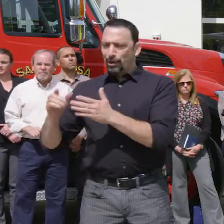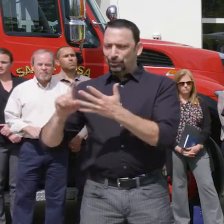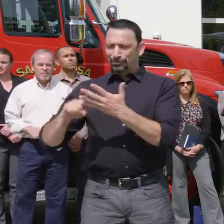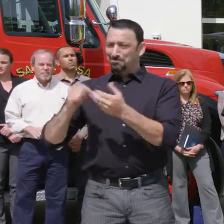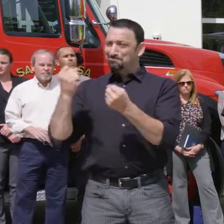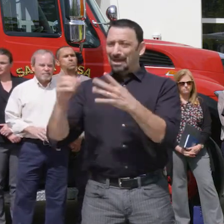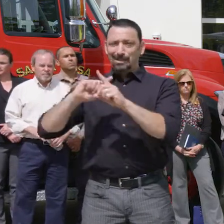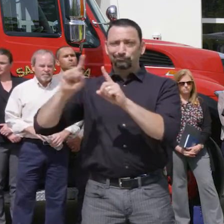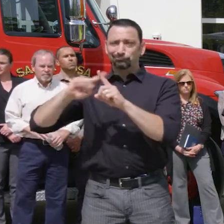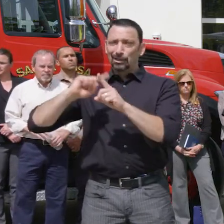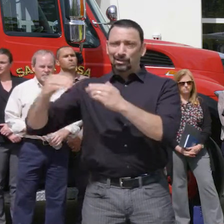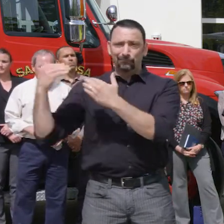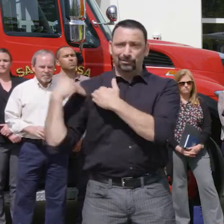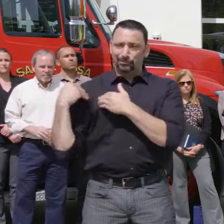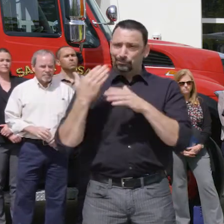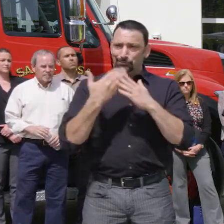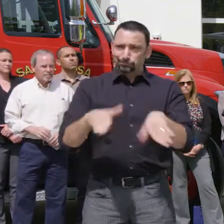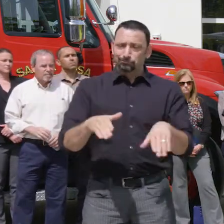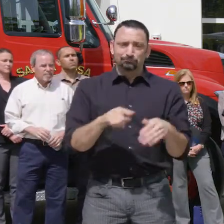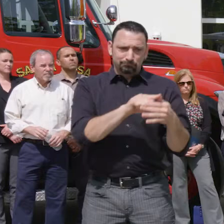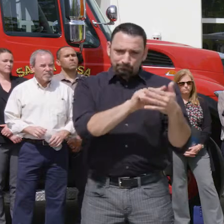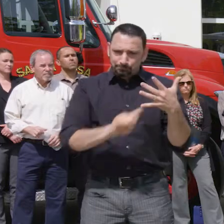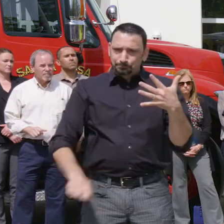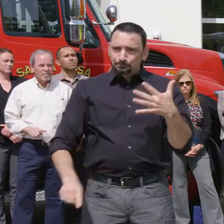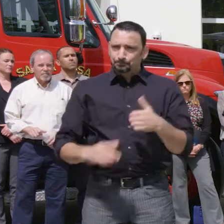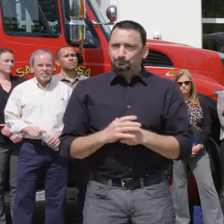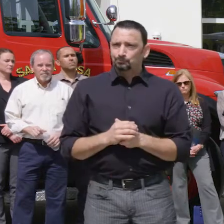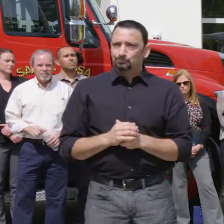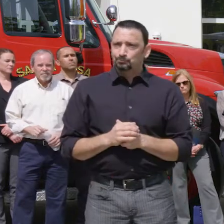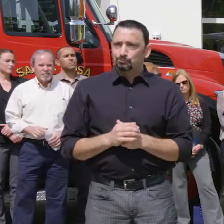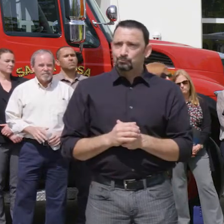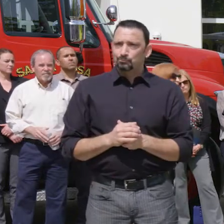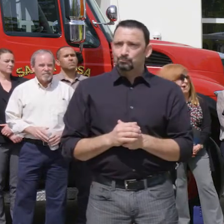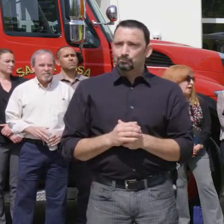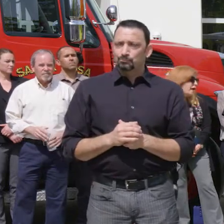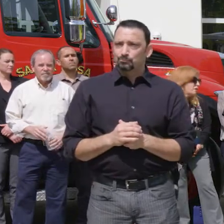wide variety of different people have volunteered for this mission.